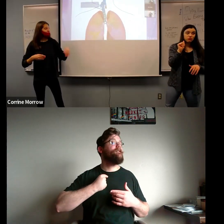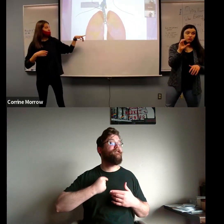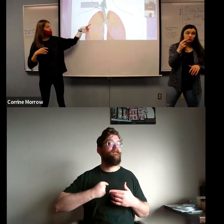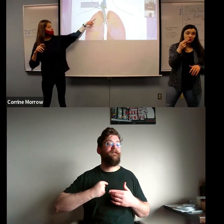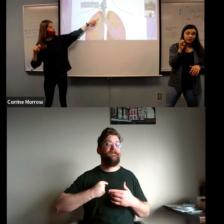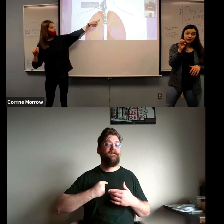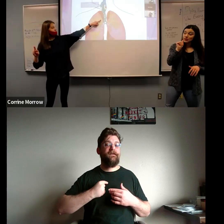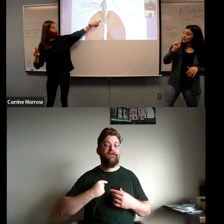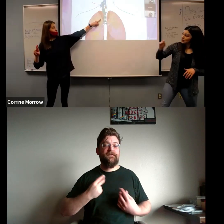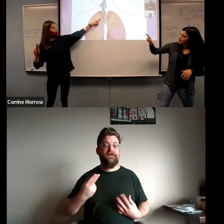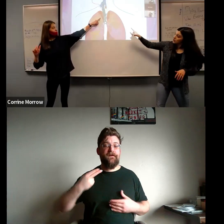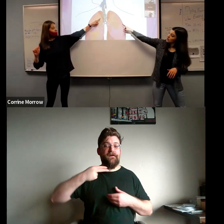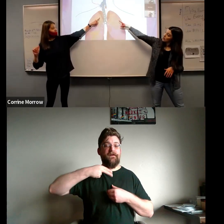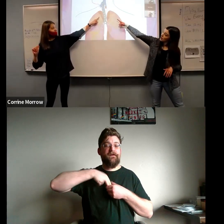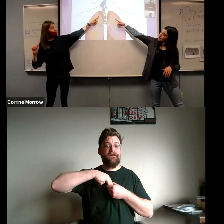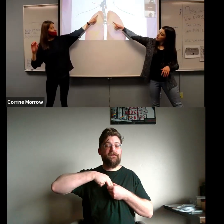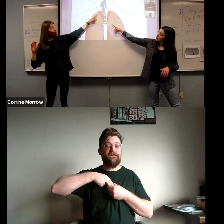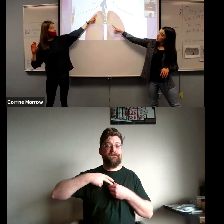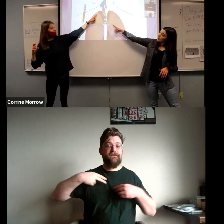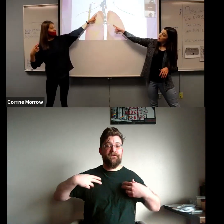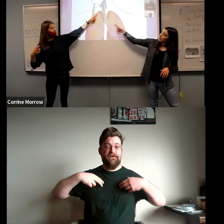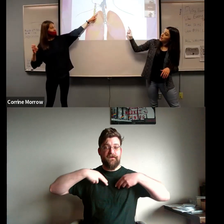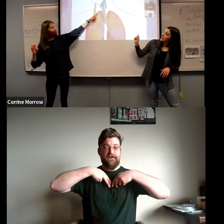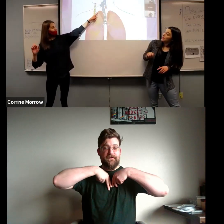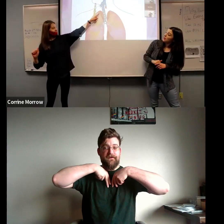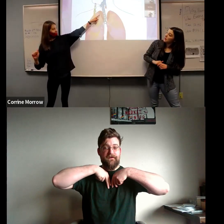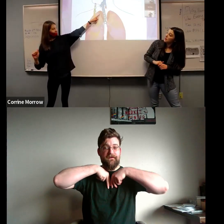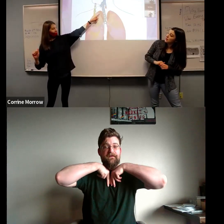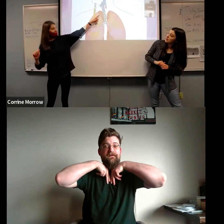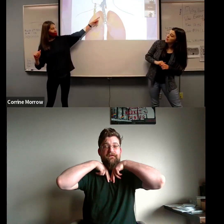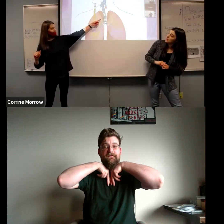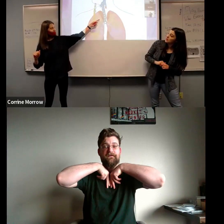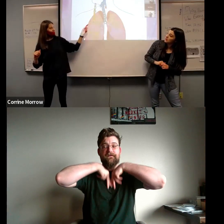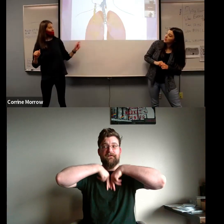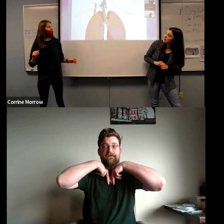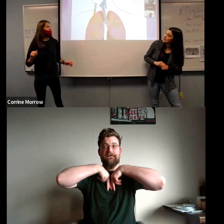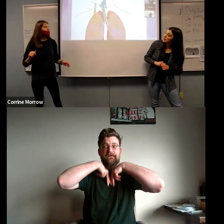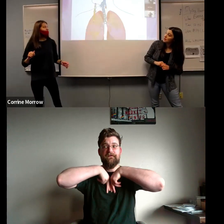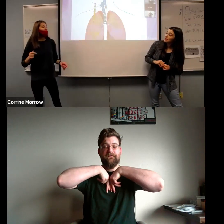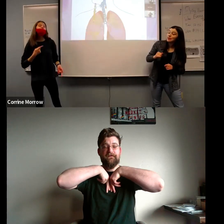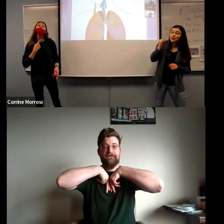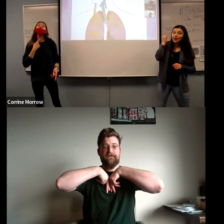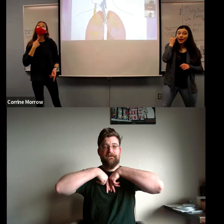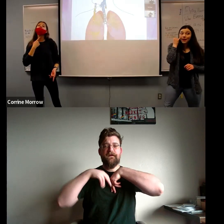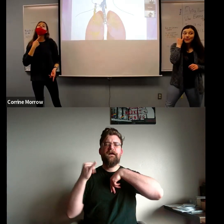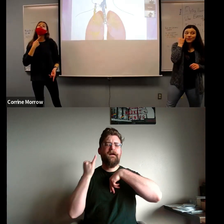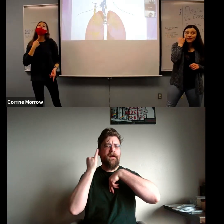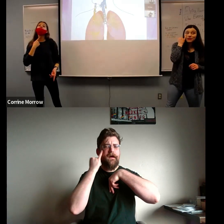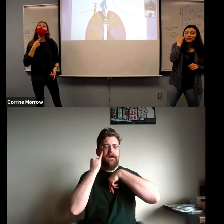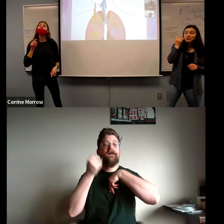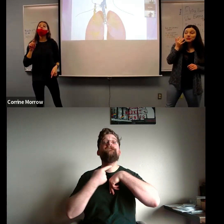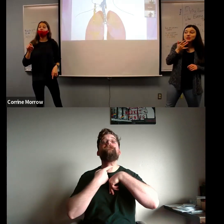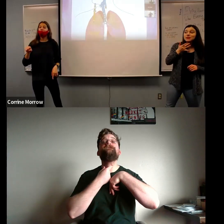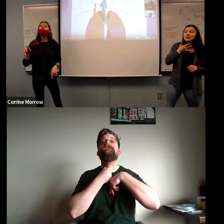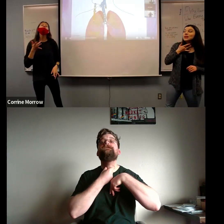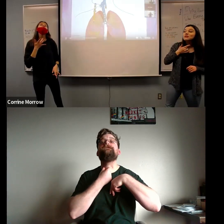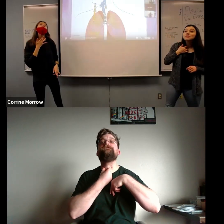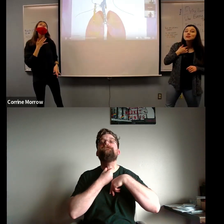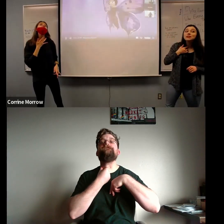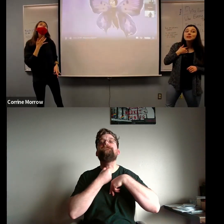upper respiratory tract to the lungs. If you gently touch the front of your throat, you can feel the trachea.